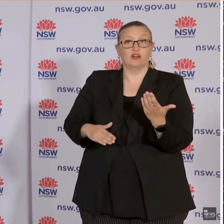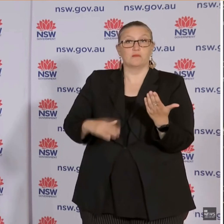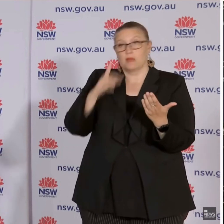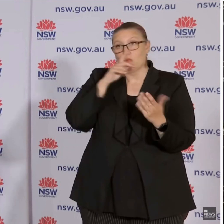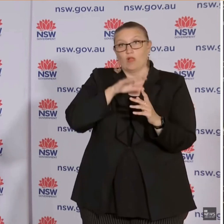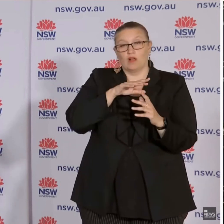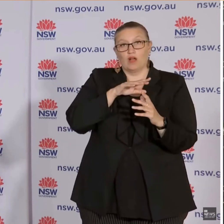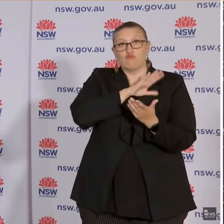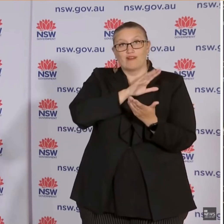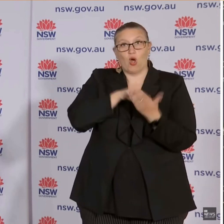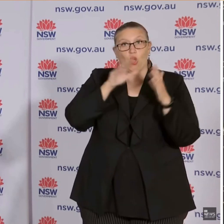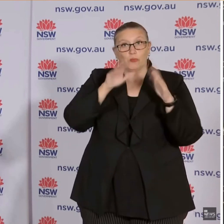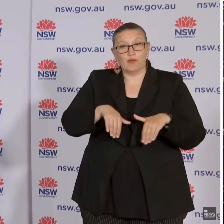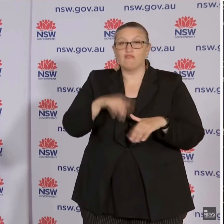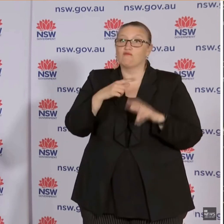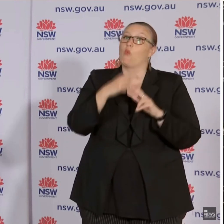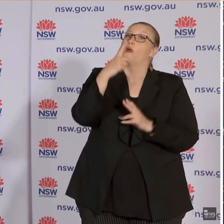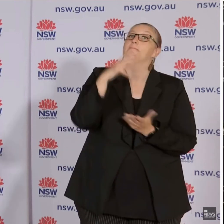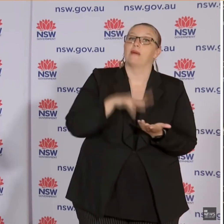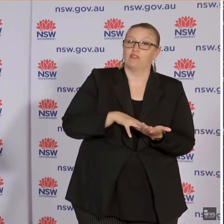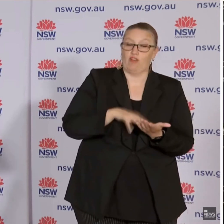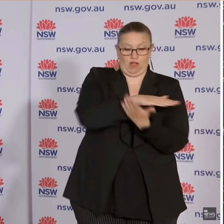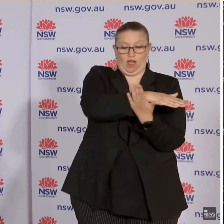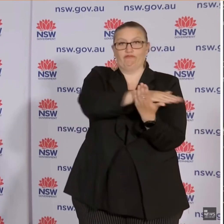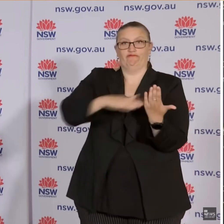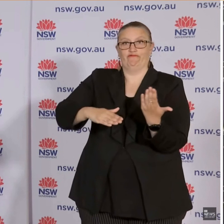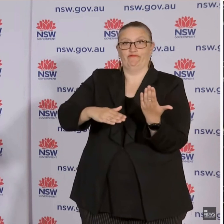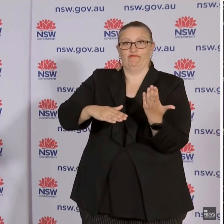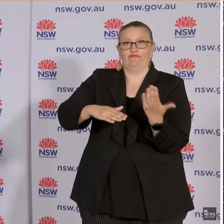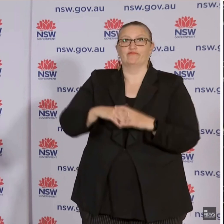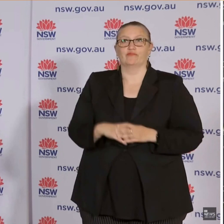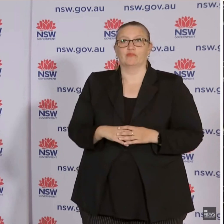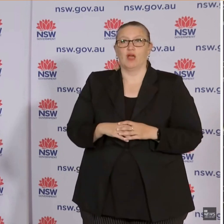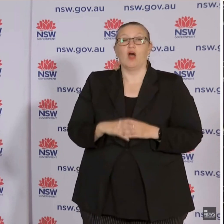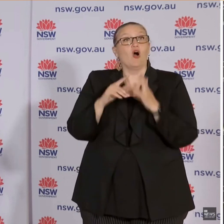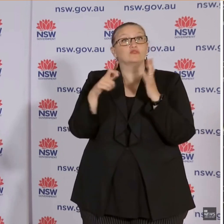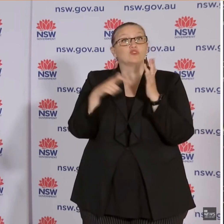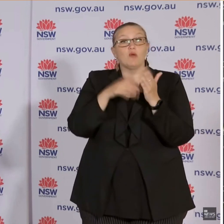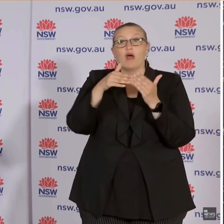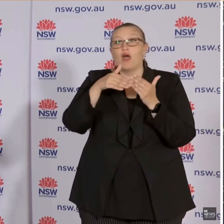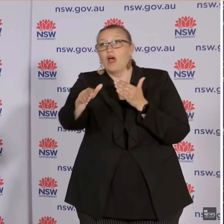so we'll be doing half of our current international arrivals, but obviously we're hoping to pick that back